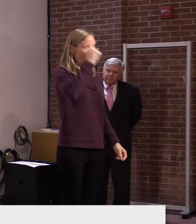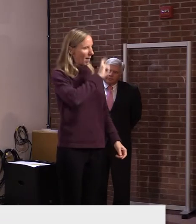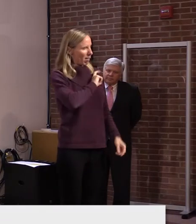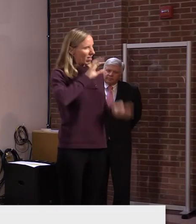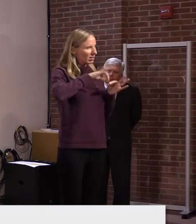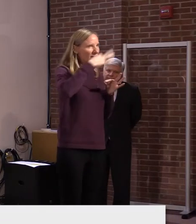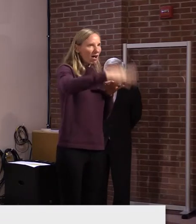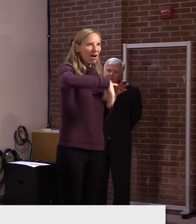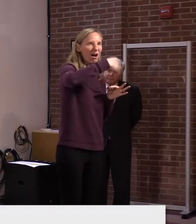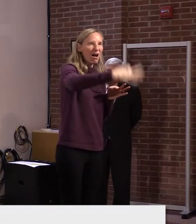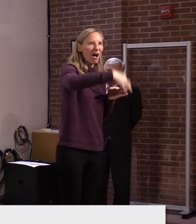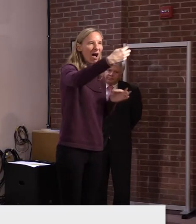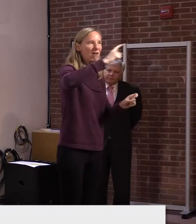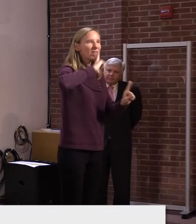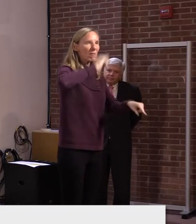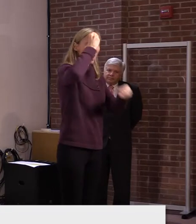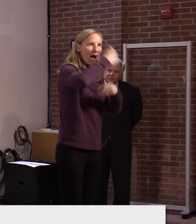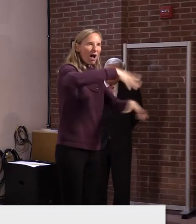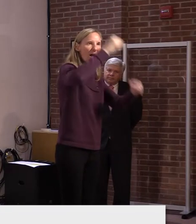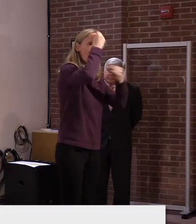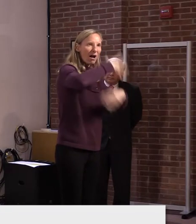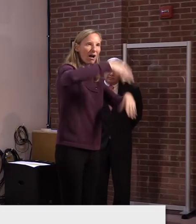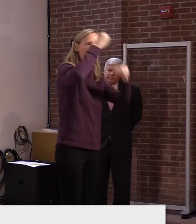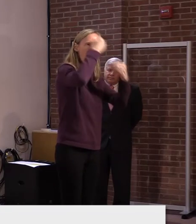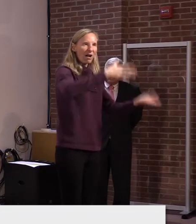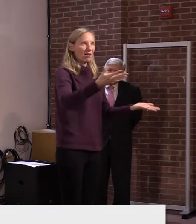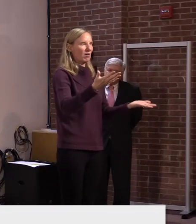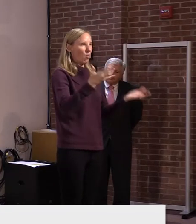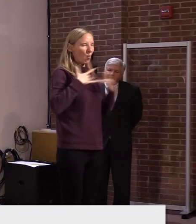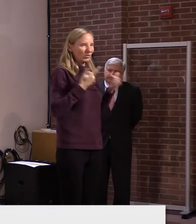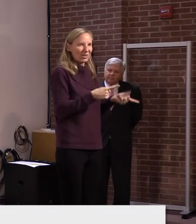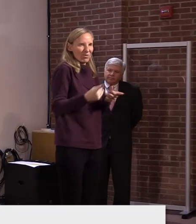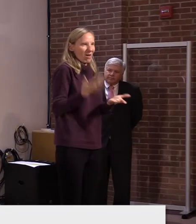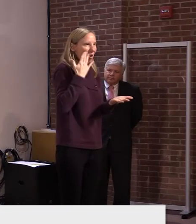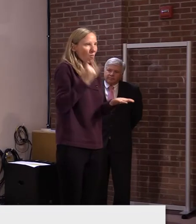there's other incidents that are not being reported and what's going on.